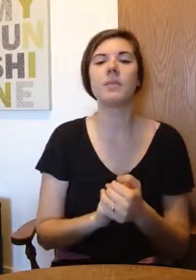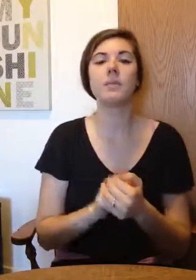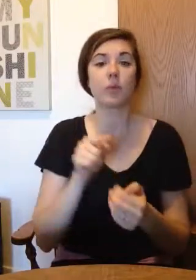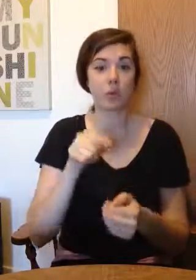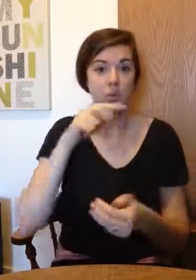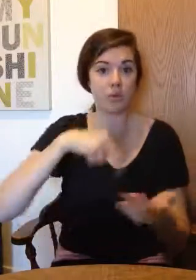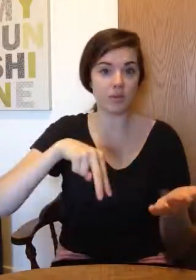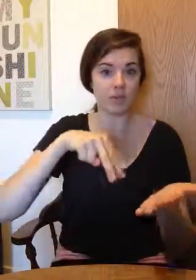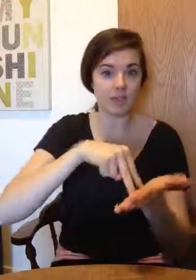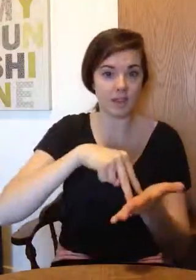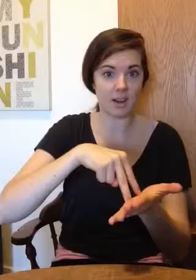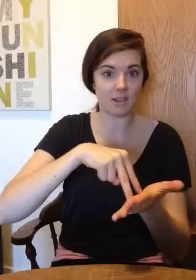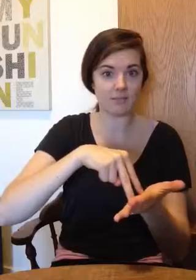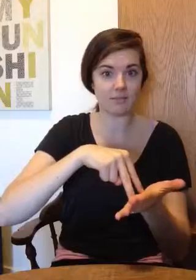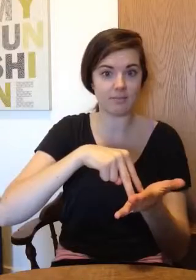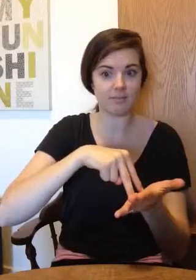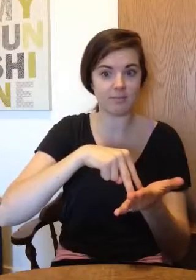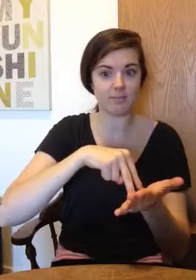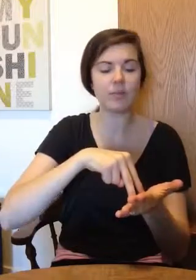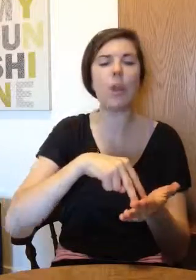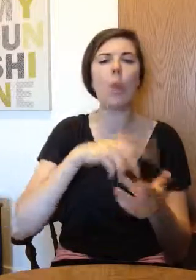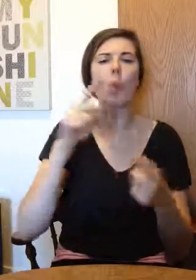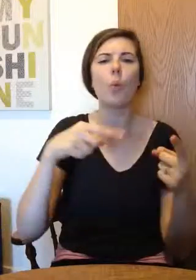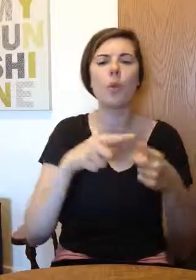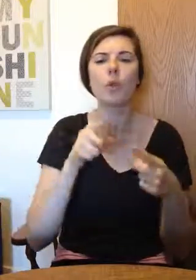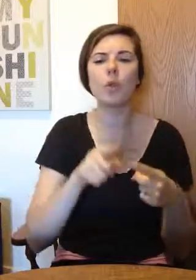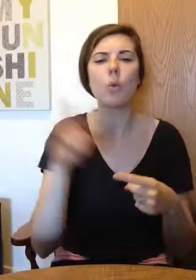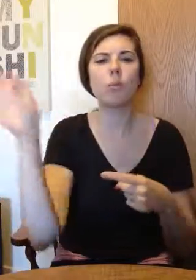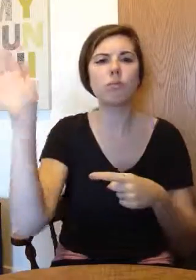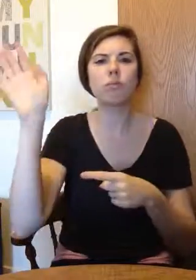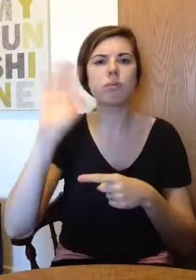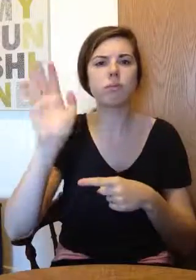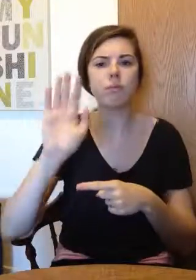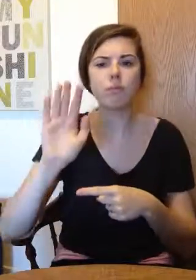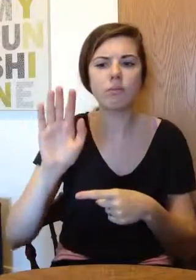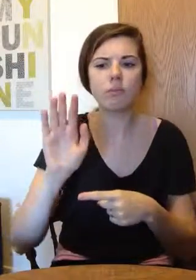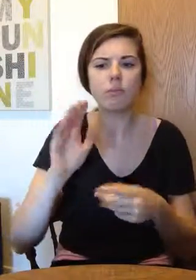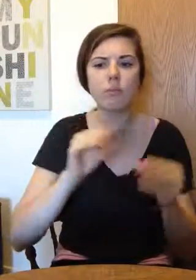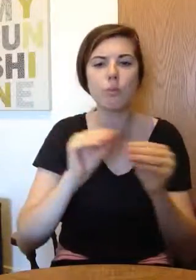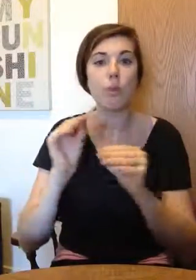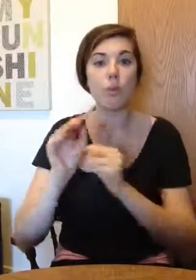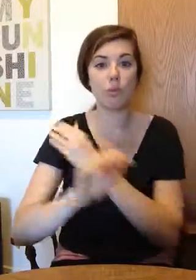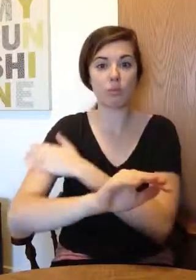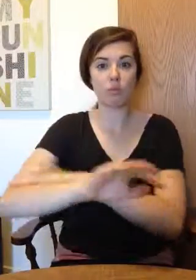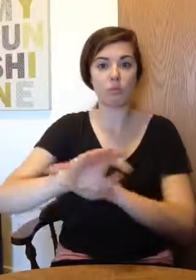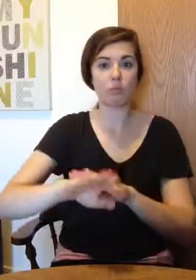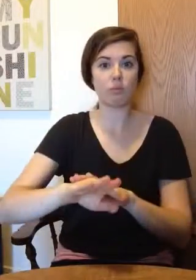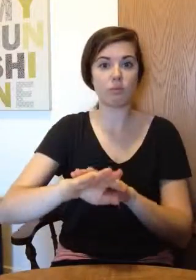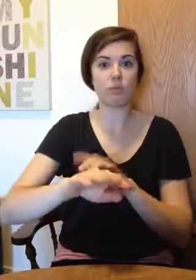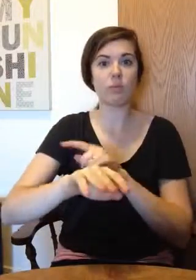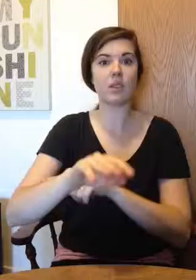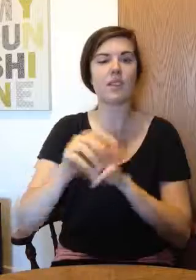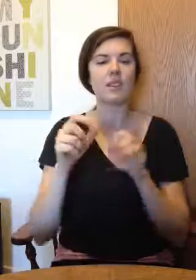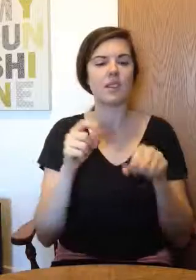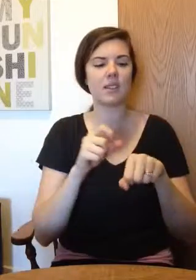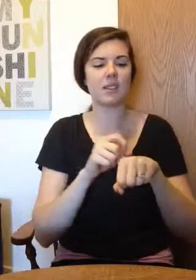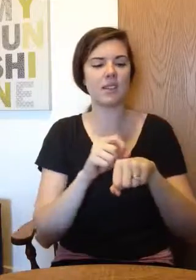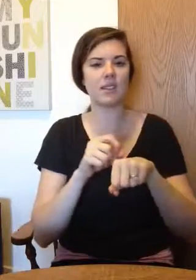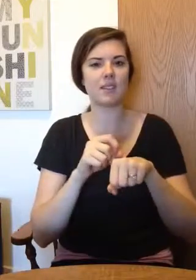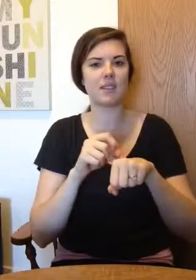sending a signal down to your muscles right here. I want you to move your arm as well. All right. So your brain is going to send a signal down to your muscles. And so